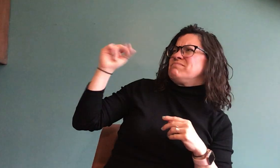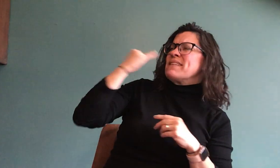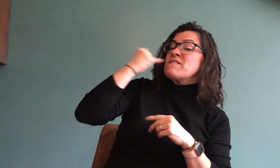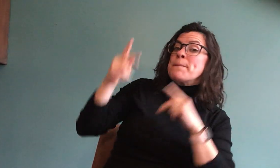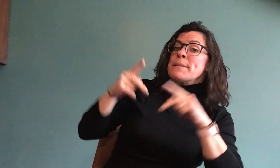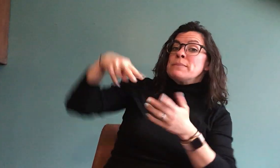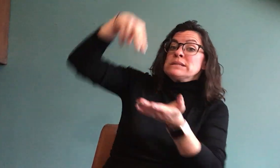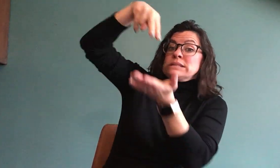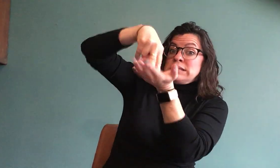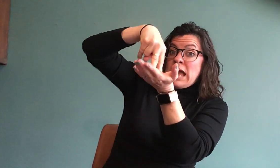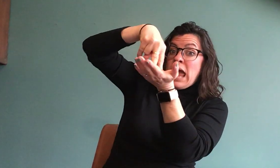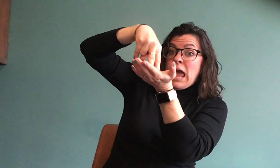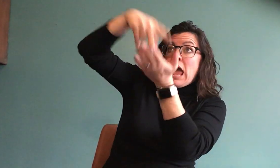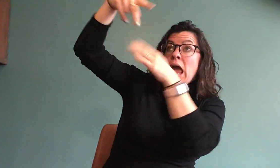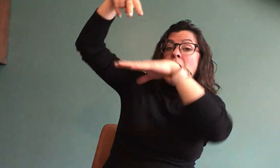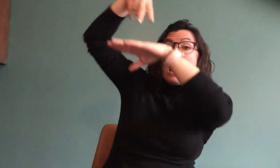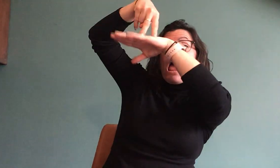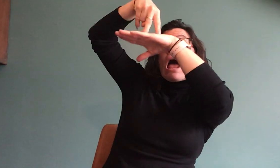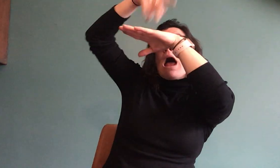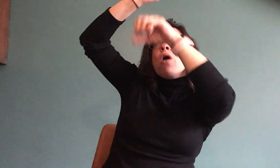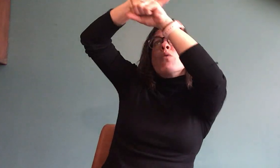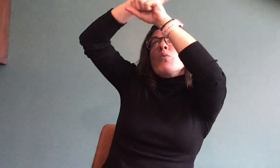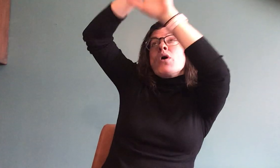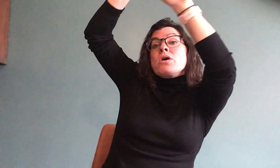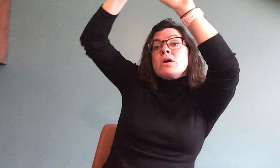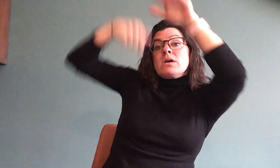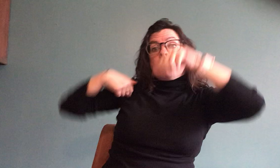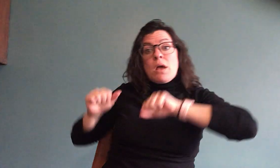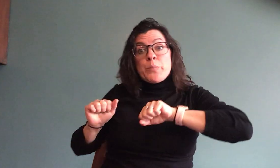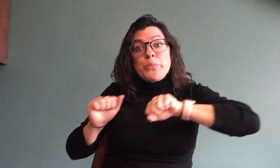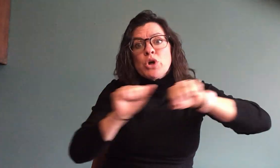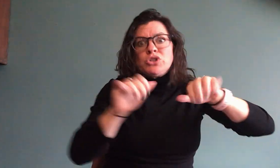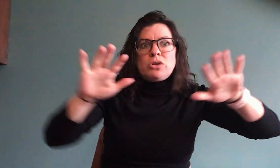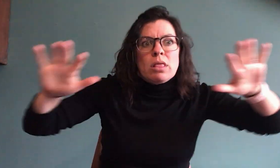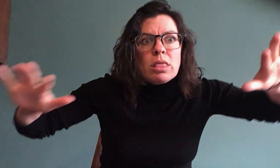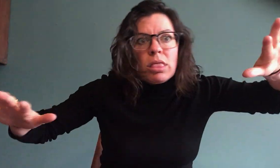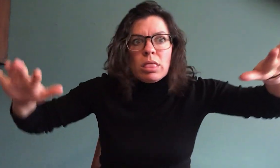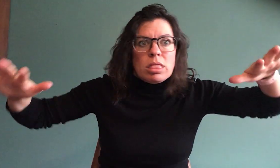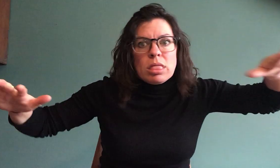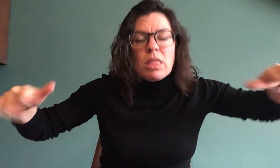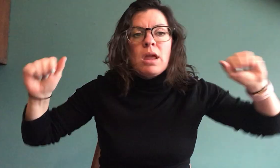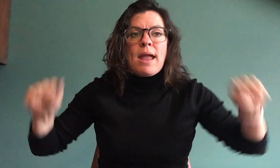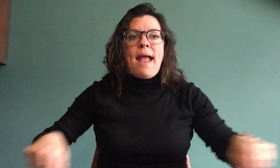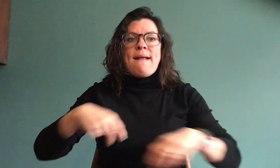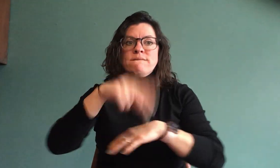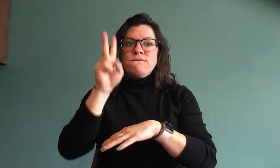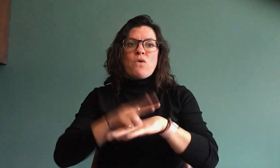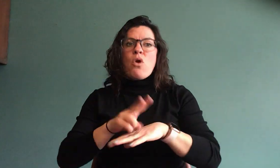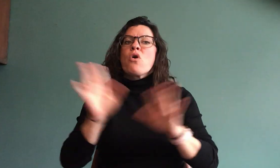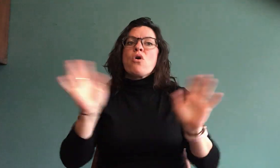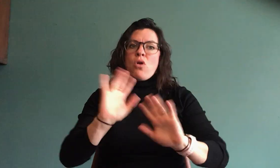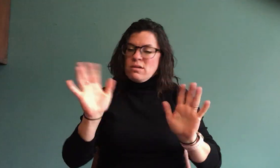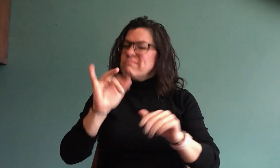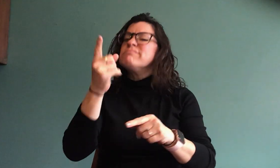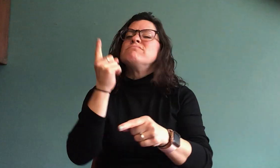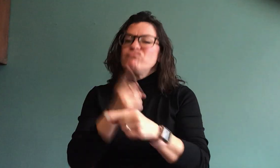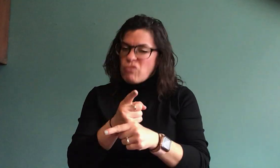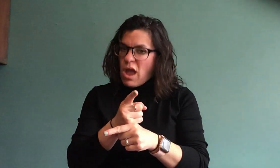Okay, the page I'm on, people, right here. Warning. Never unlock the wheel brakes of a rolling